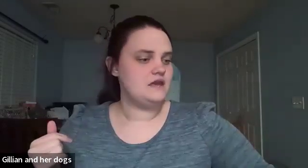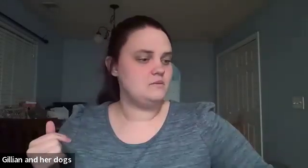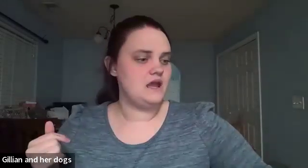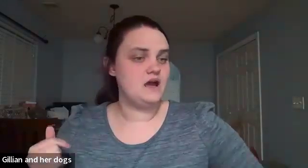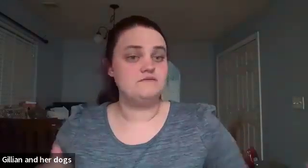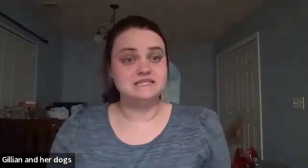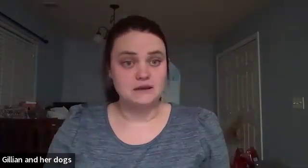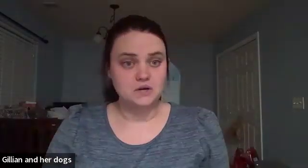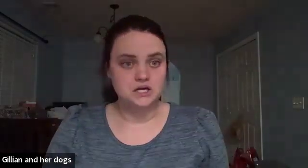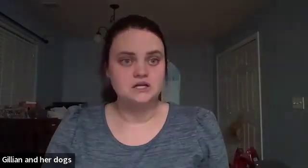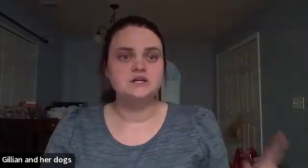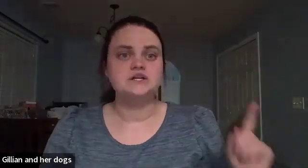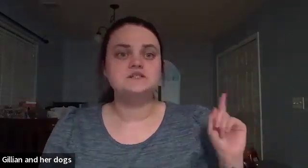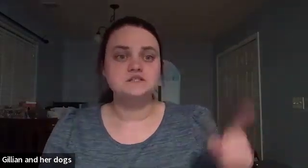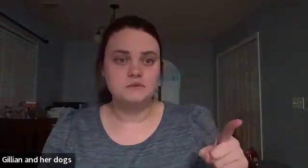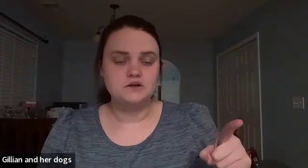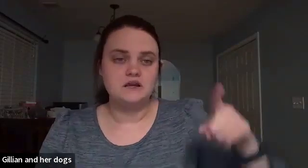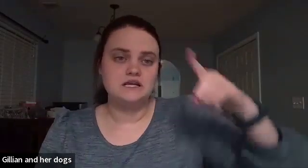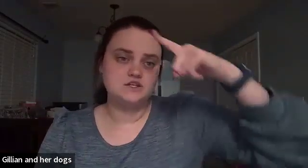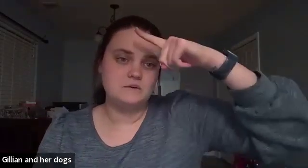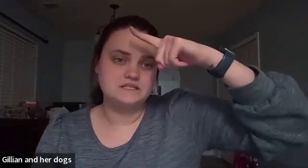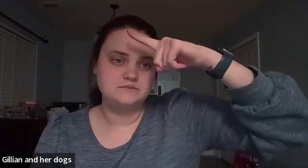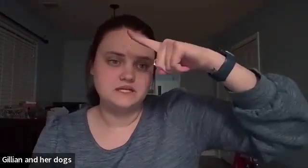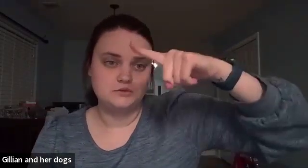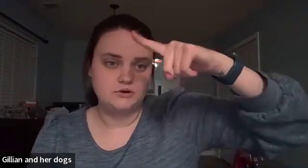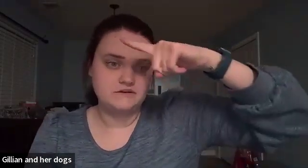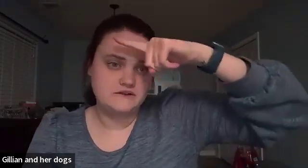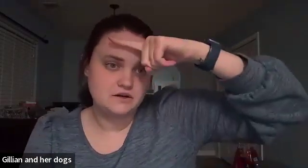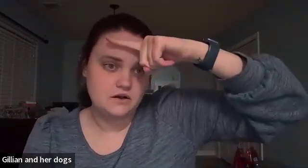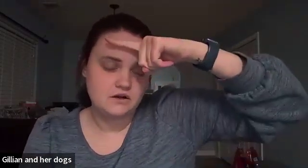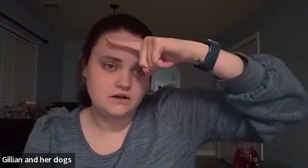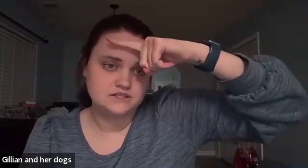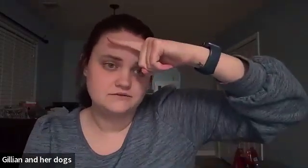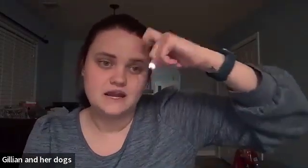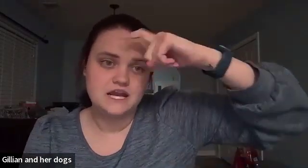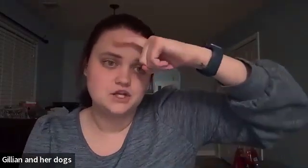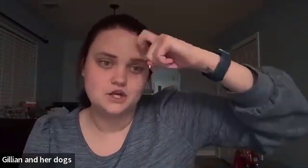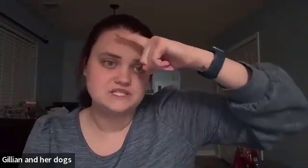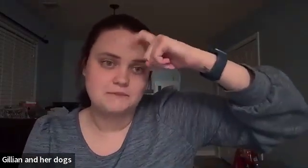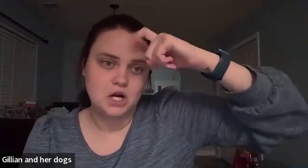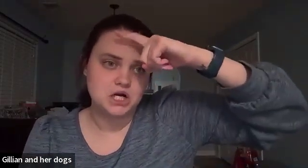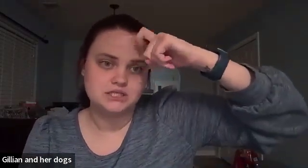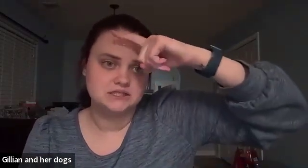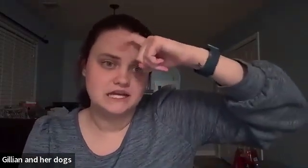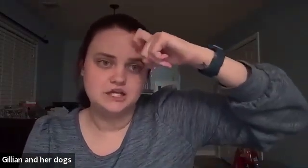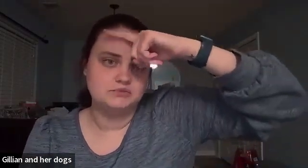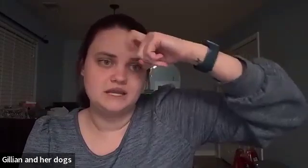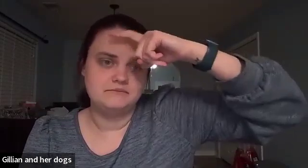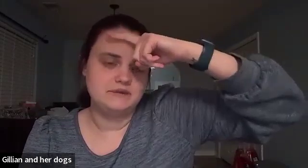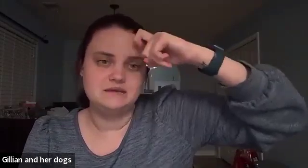Then we have summer. Summer is going to be your pointer finger across your forehead and you go summer and you bend